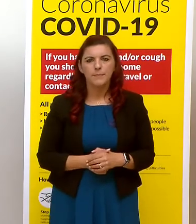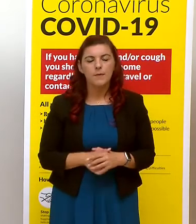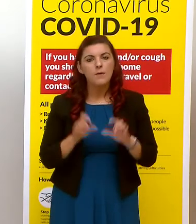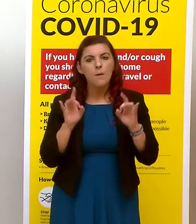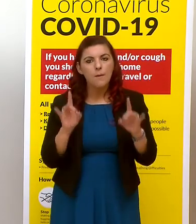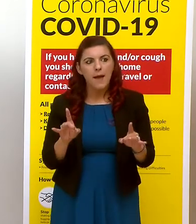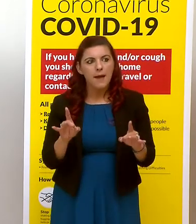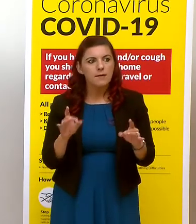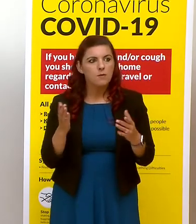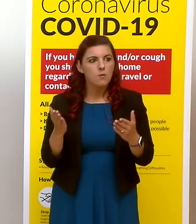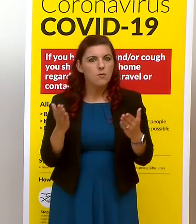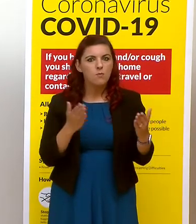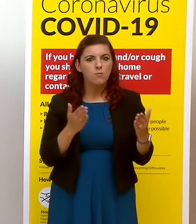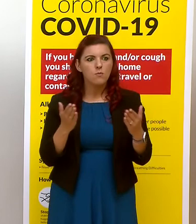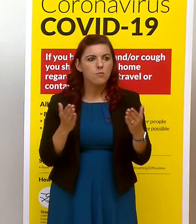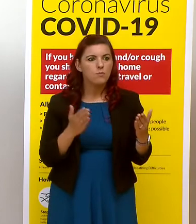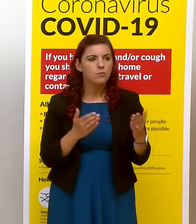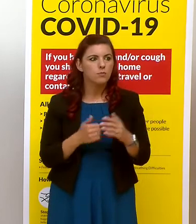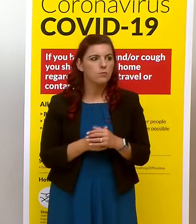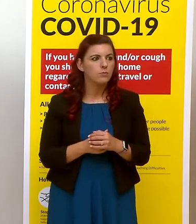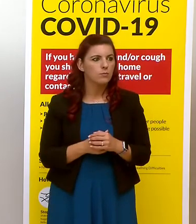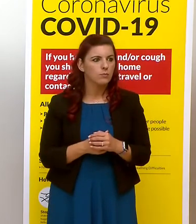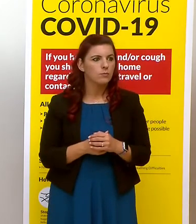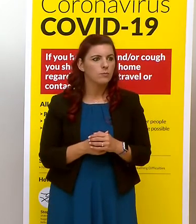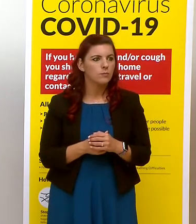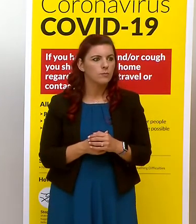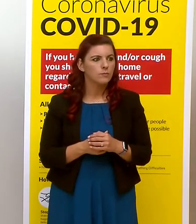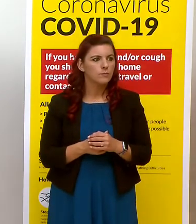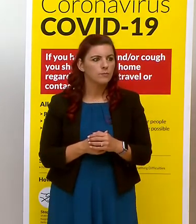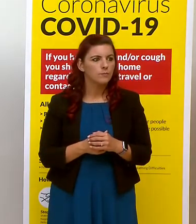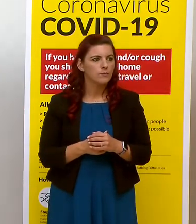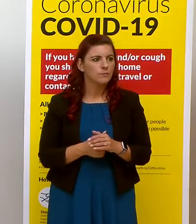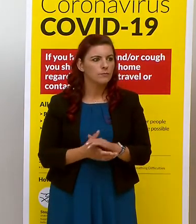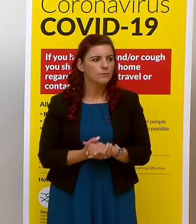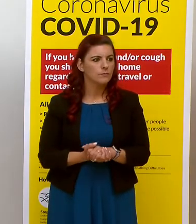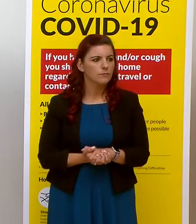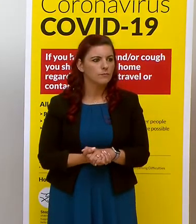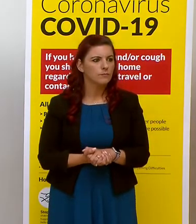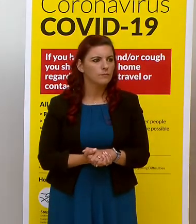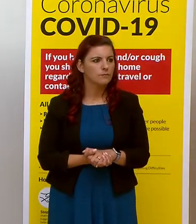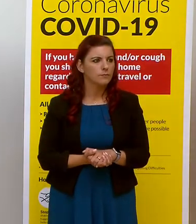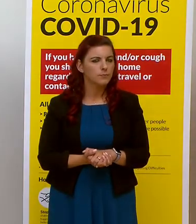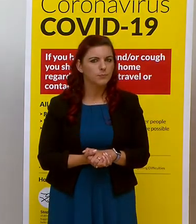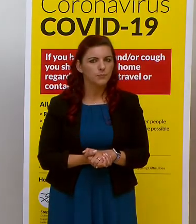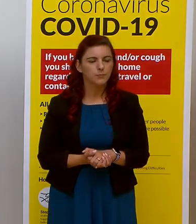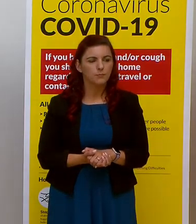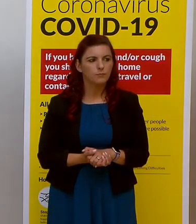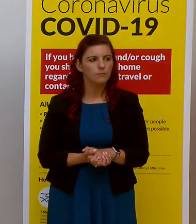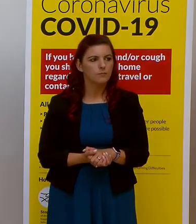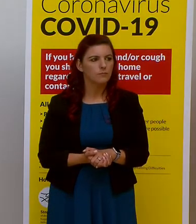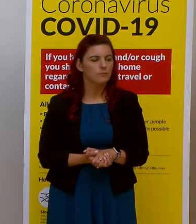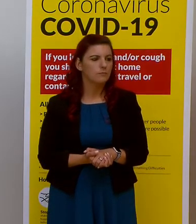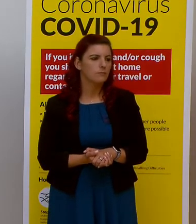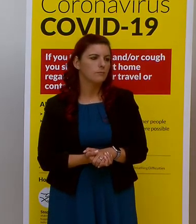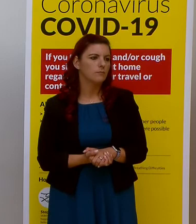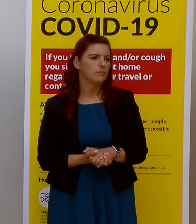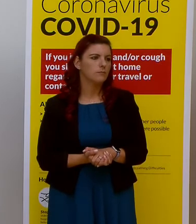Okay. Don't see any other hands. Okay, on. Just wait for the microphone now.